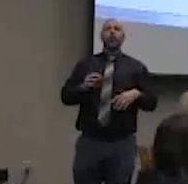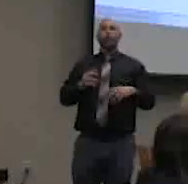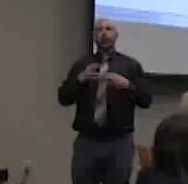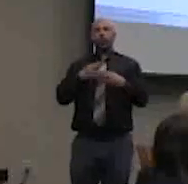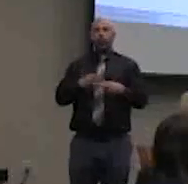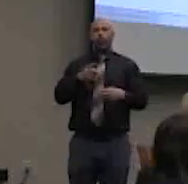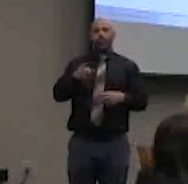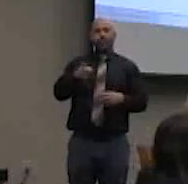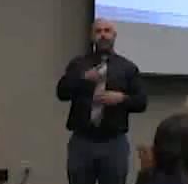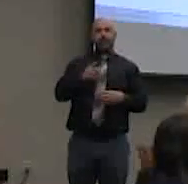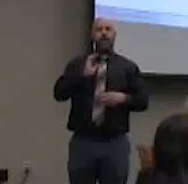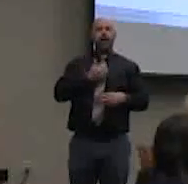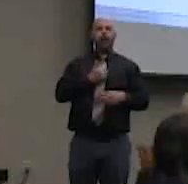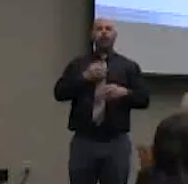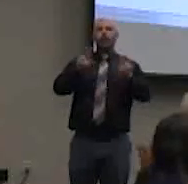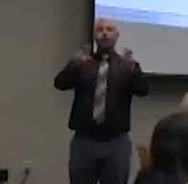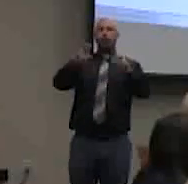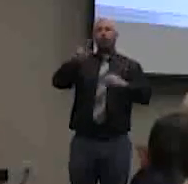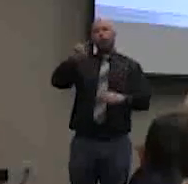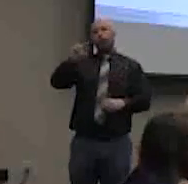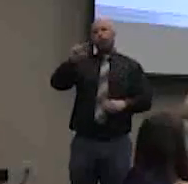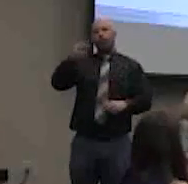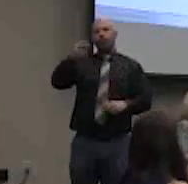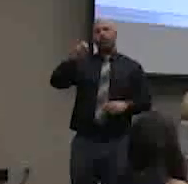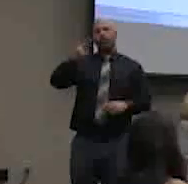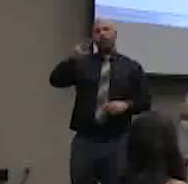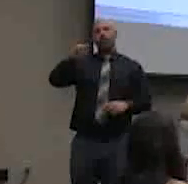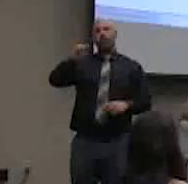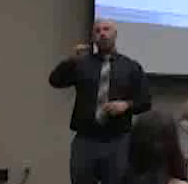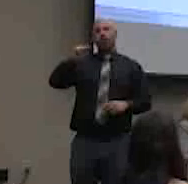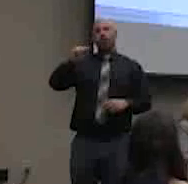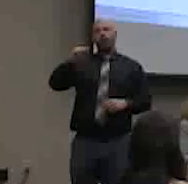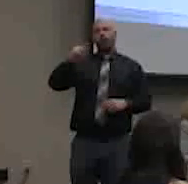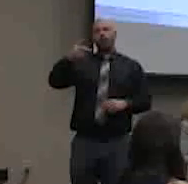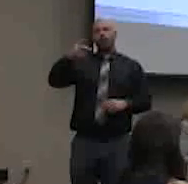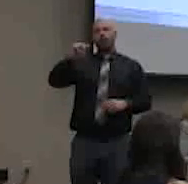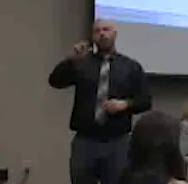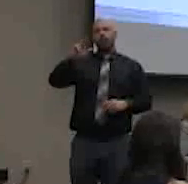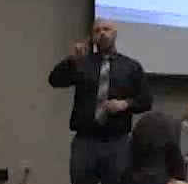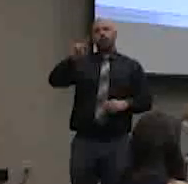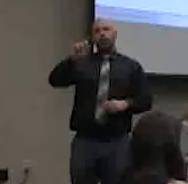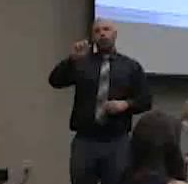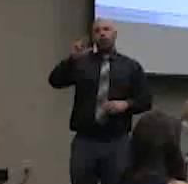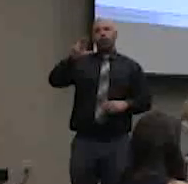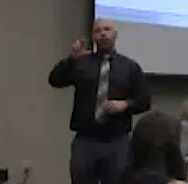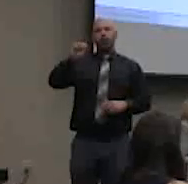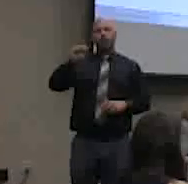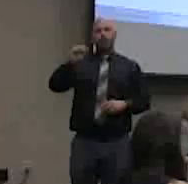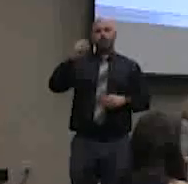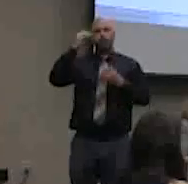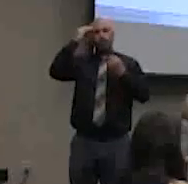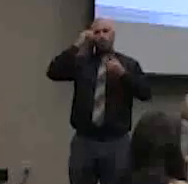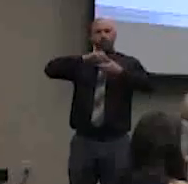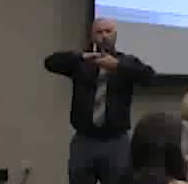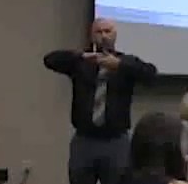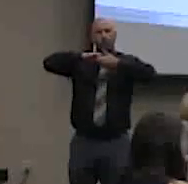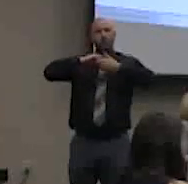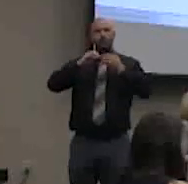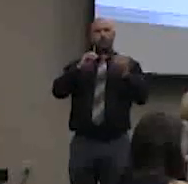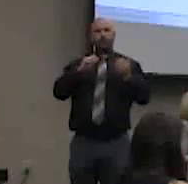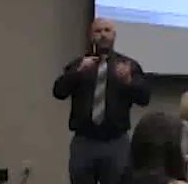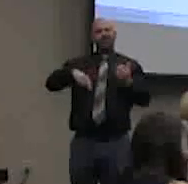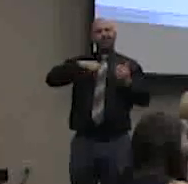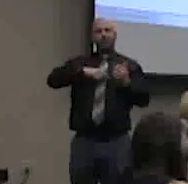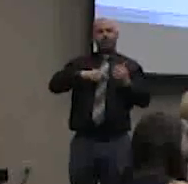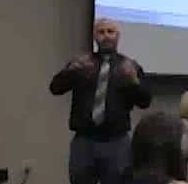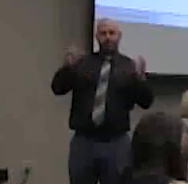thought partners. They are our thought partners about how to move forward to look at